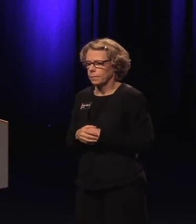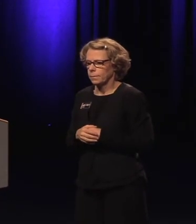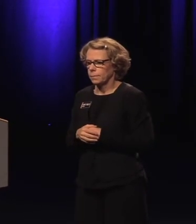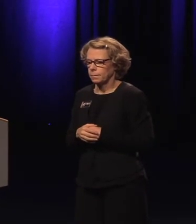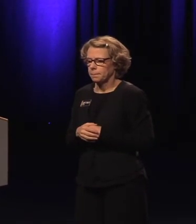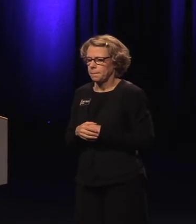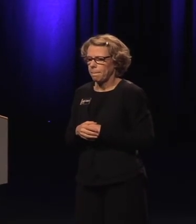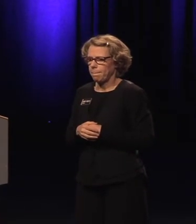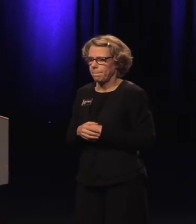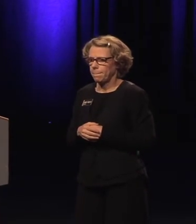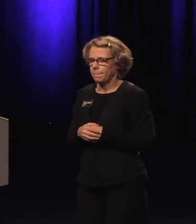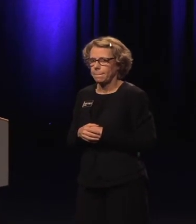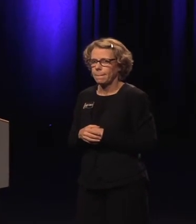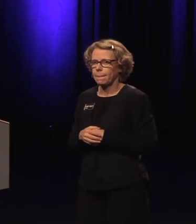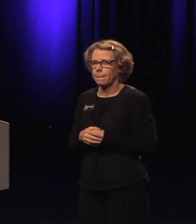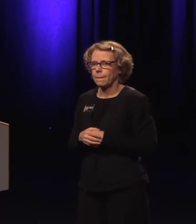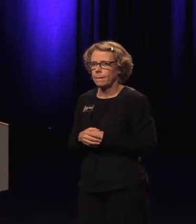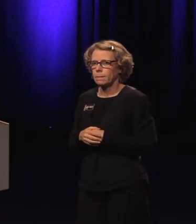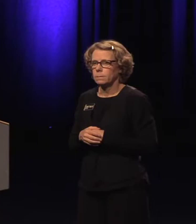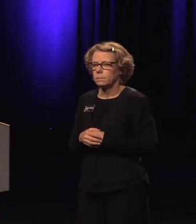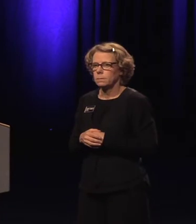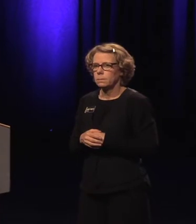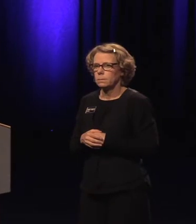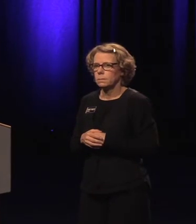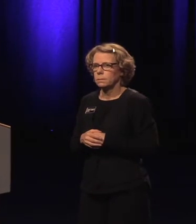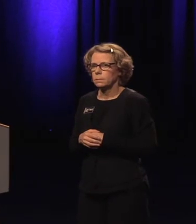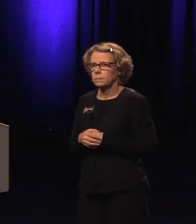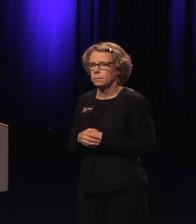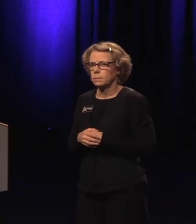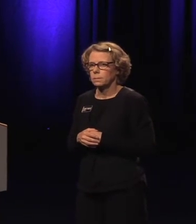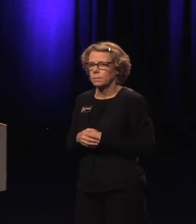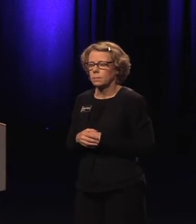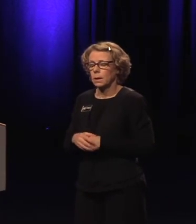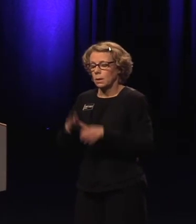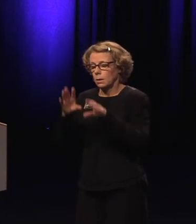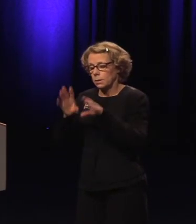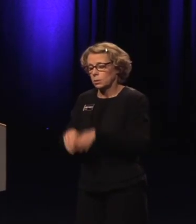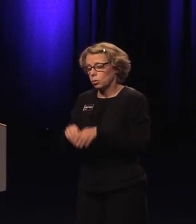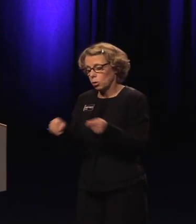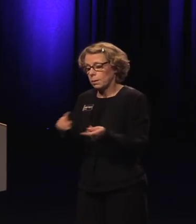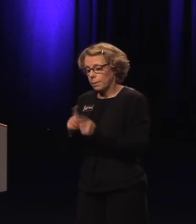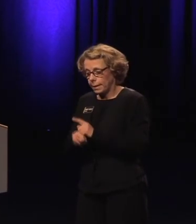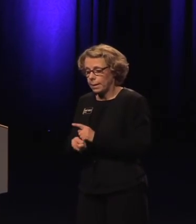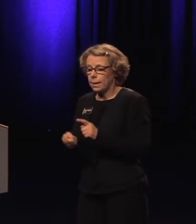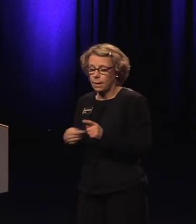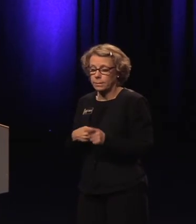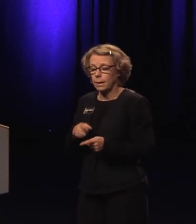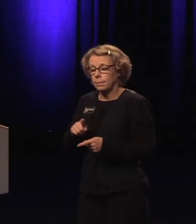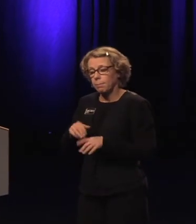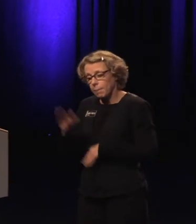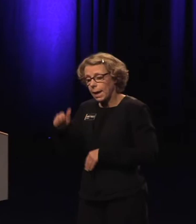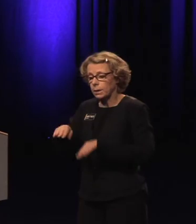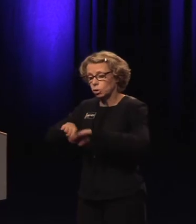institutions. The resulting huge inequalities and disparities between rich and poor, and